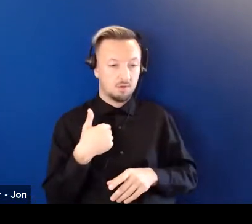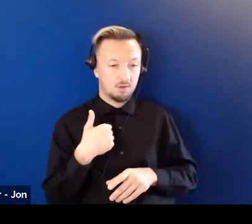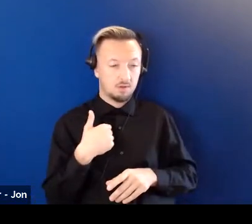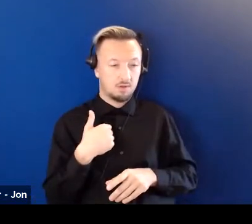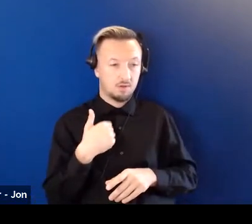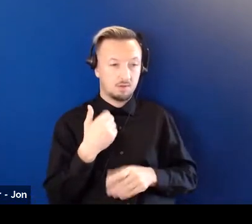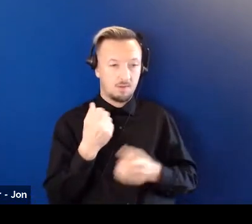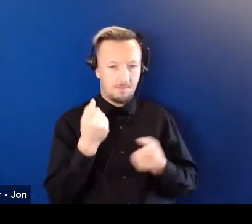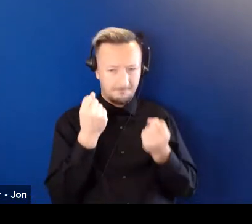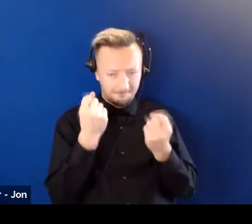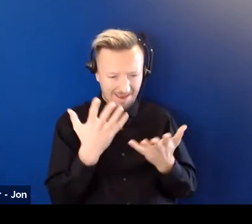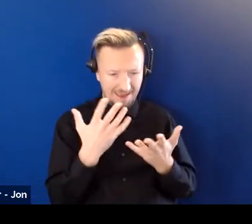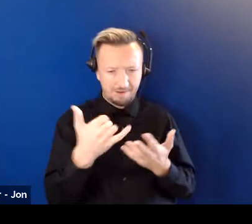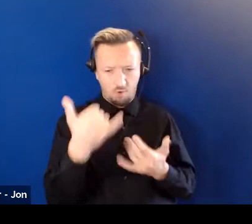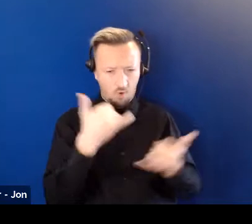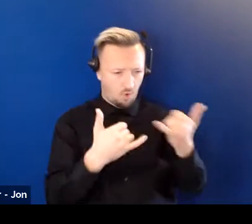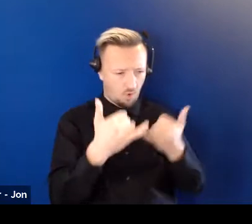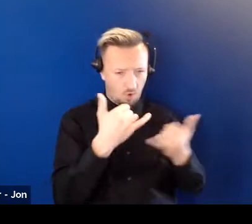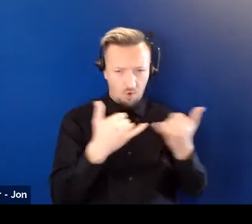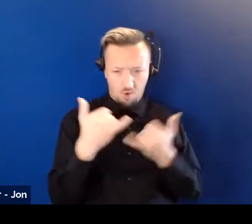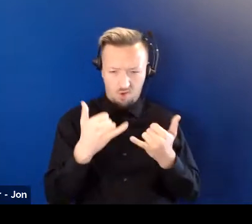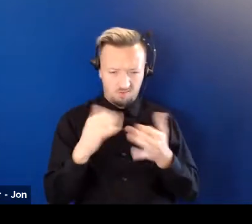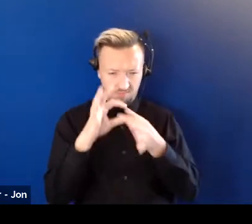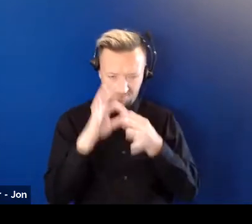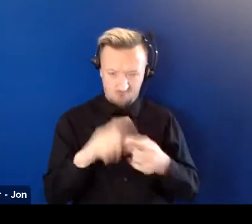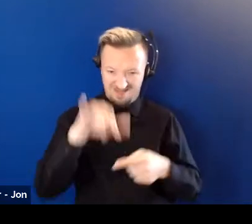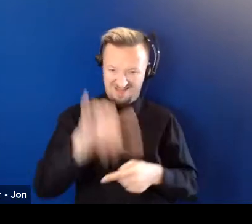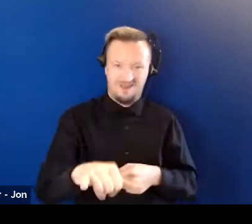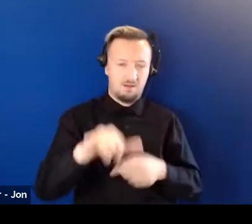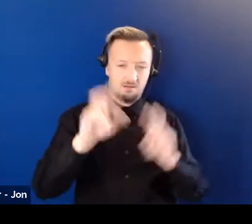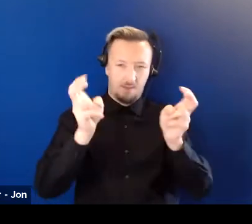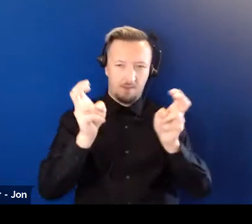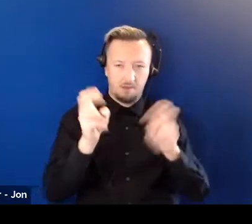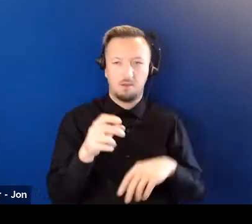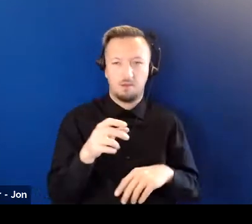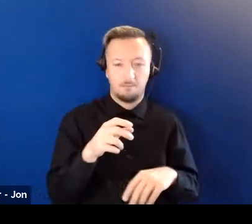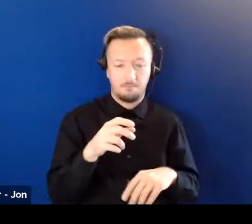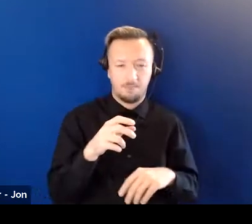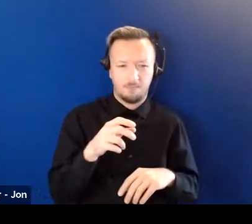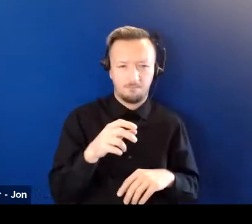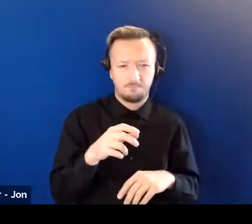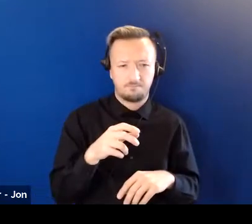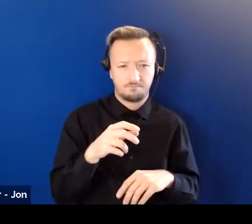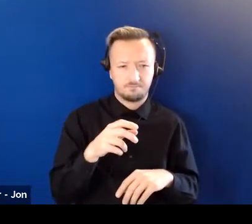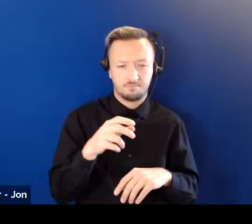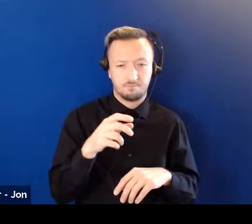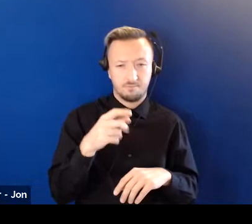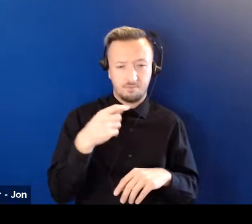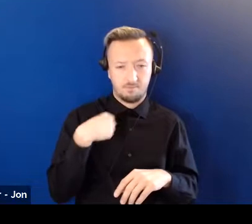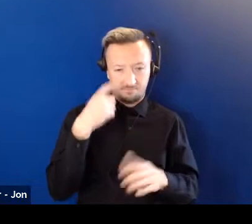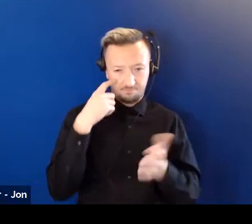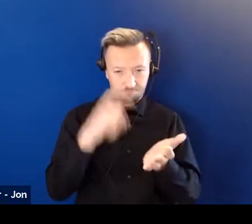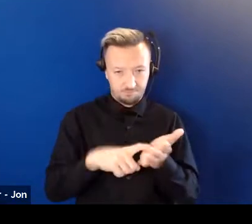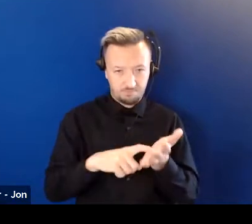coming through were just on this topic. And so the fact that this was getting us stronger buy-in from